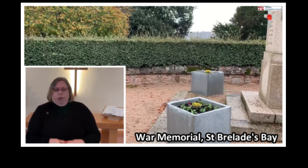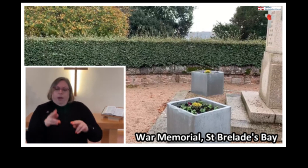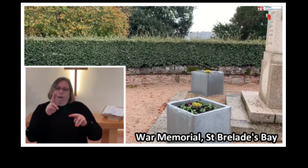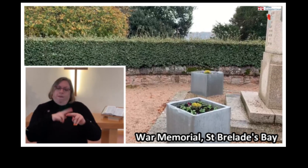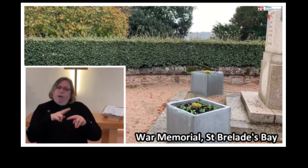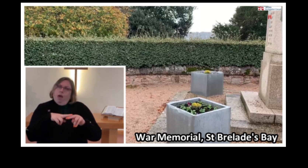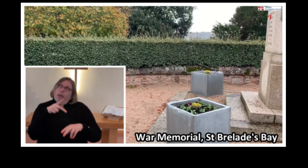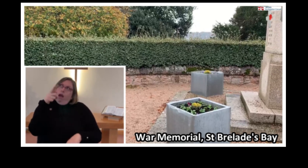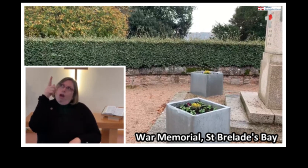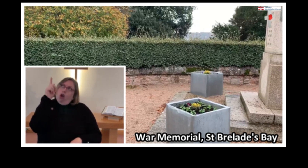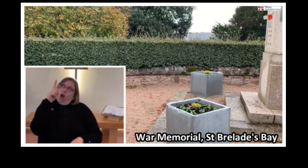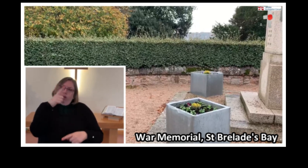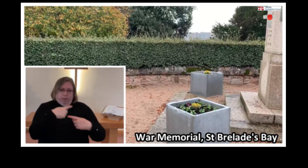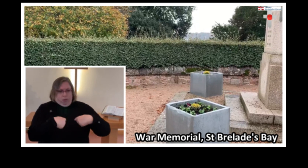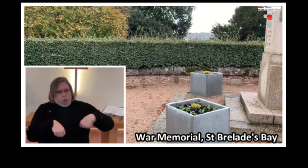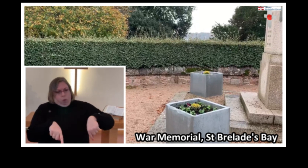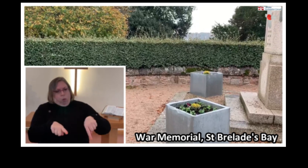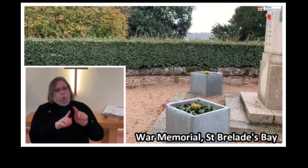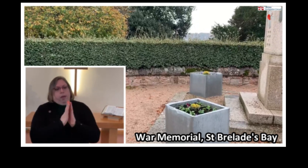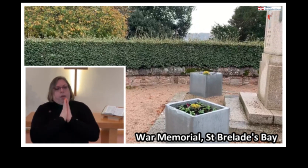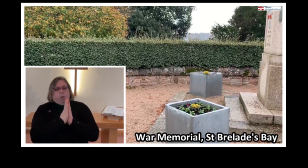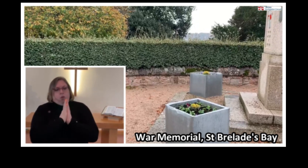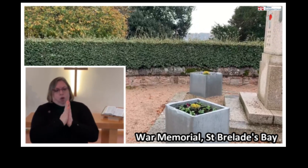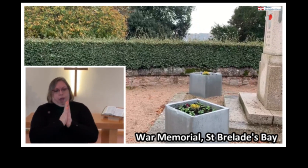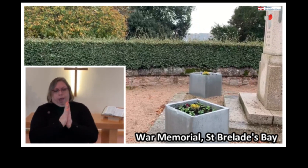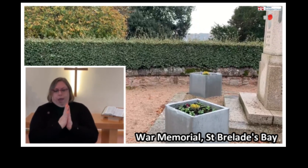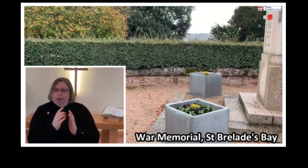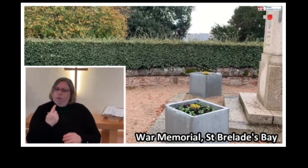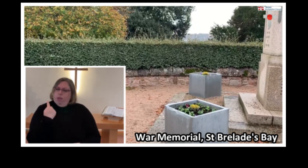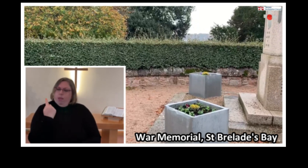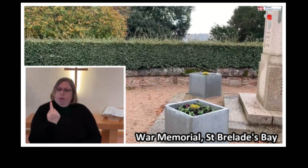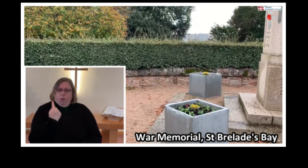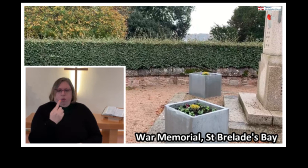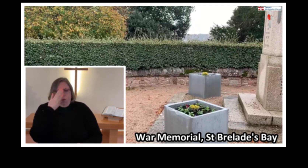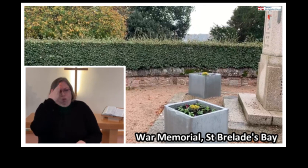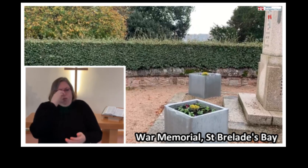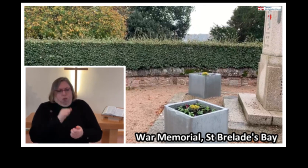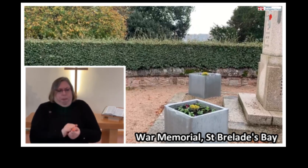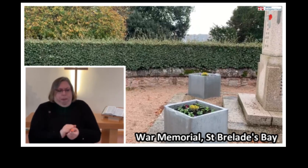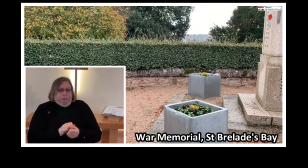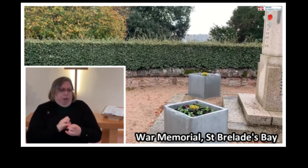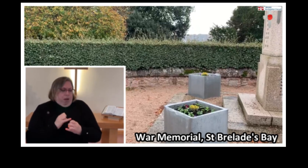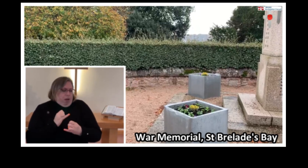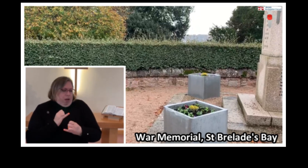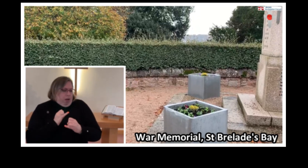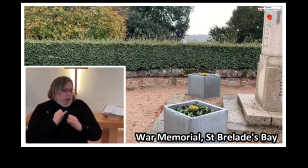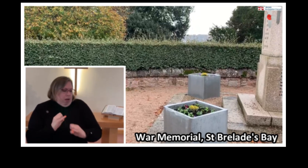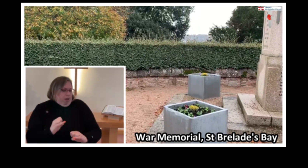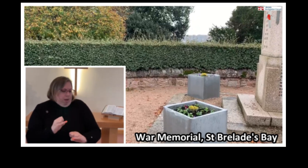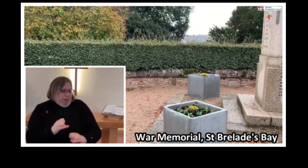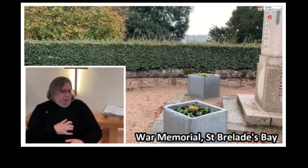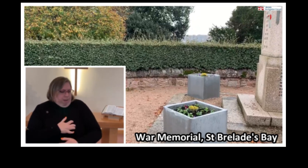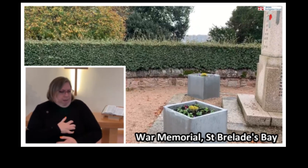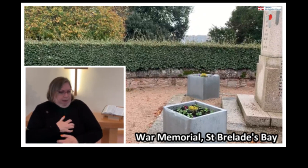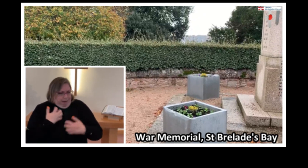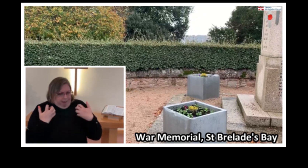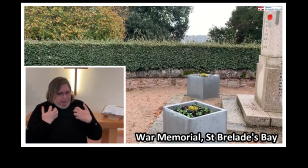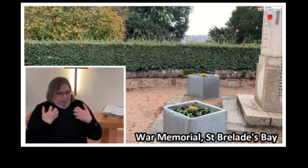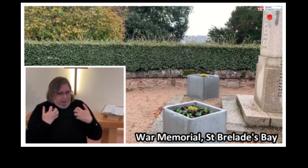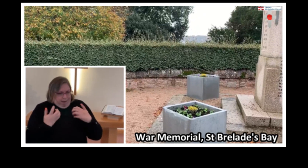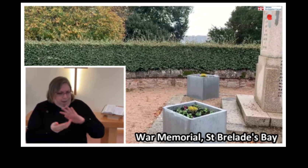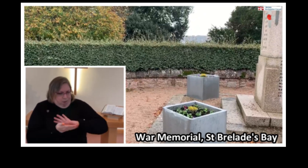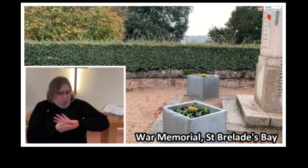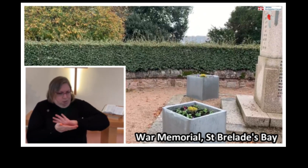Father, we pray for those who remember the bitterness and anger that crushes their lives,